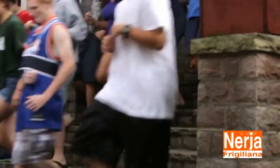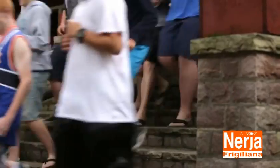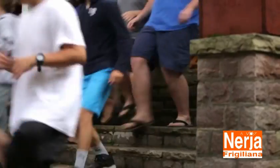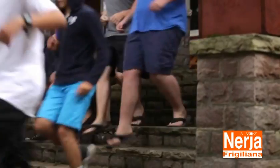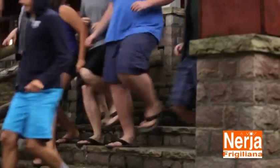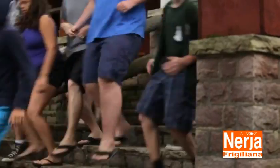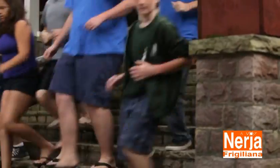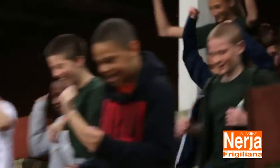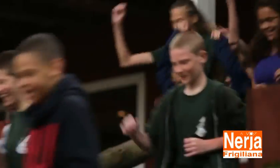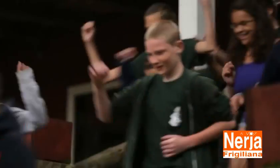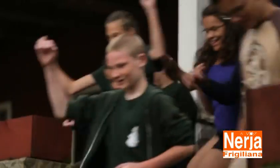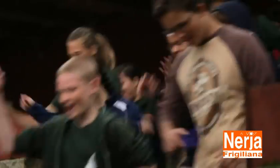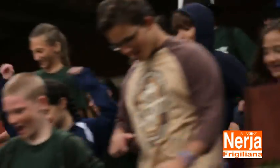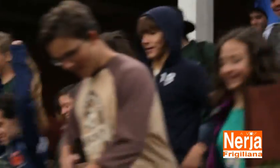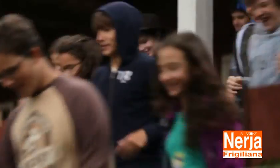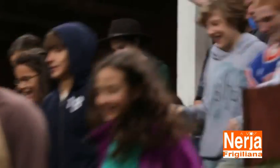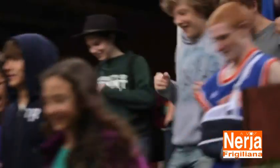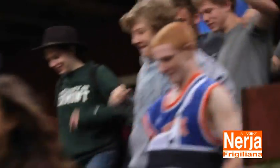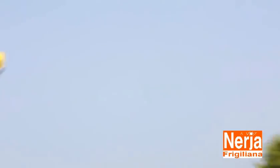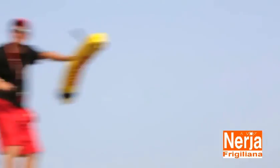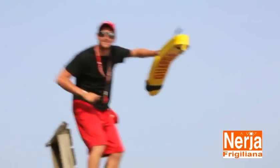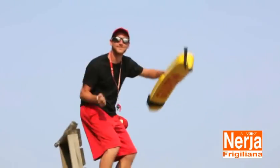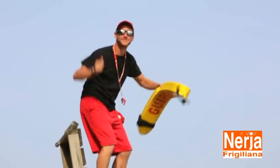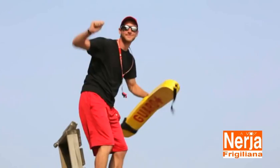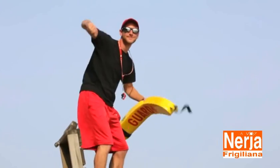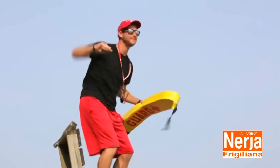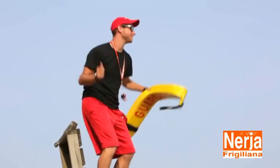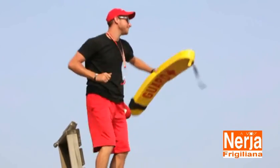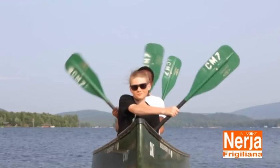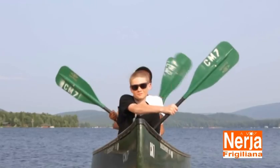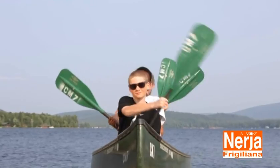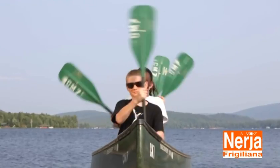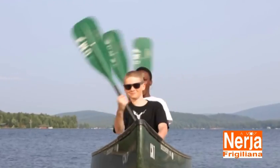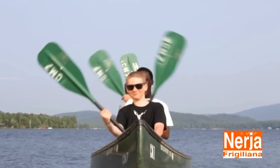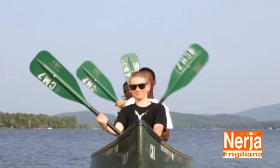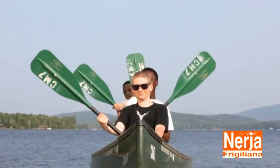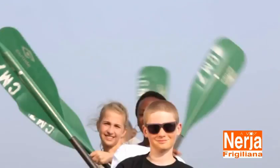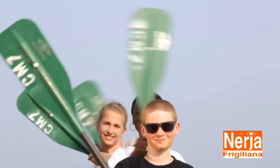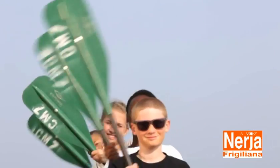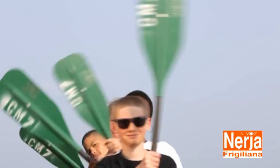Bring me down, can't none bring me down. The love is too high.